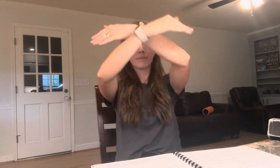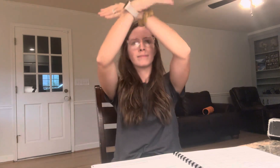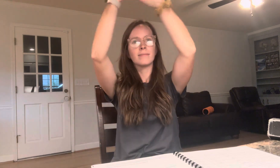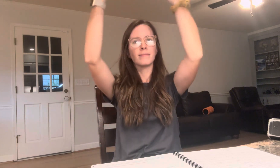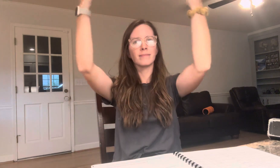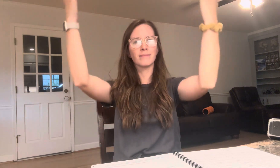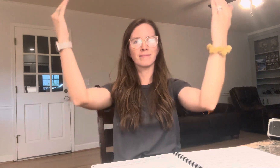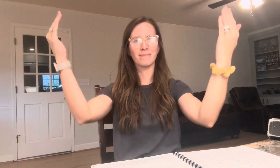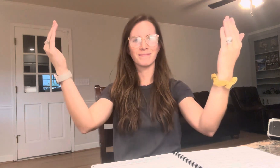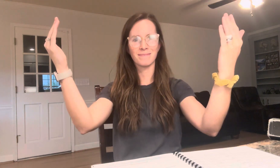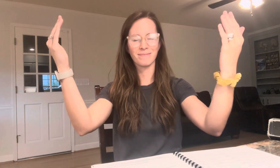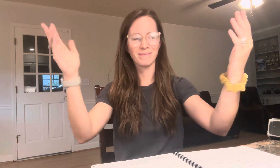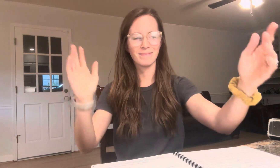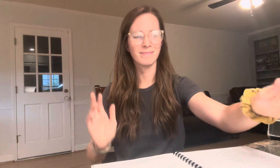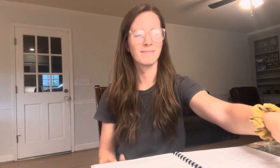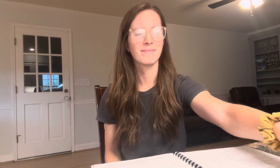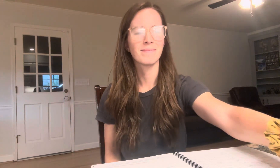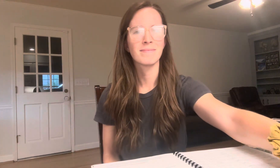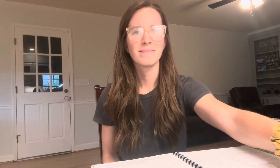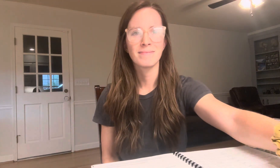heavens above or on the earth.